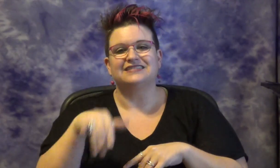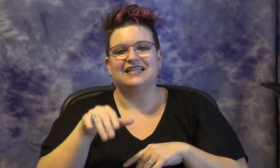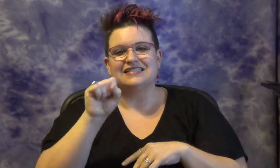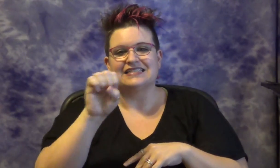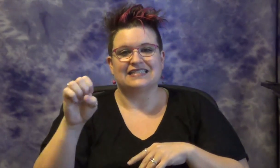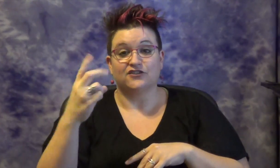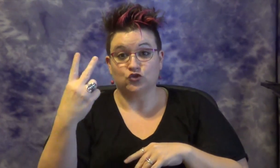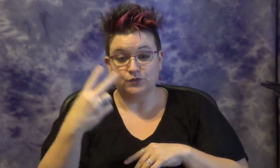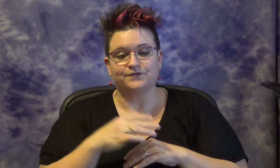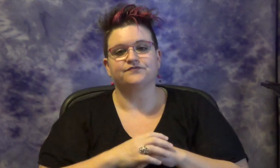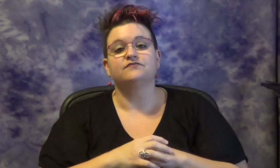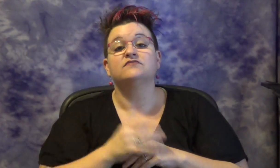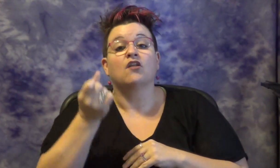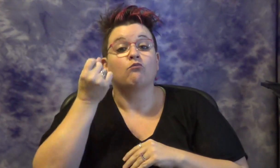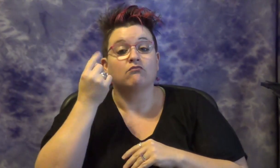there's signing exact English, that's C2.